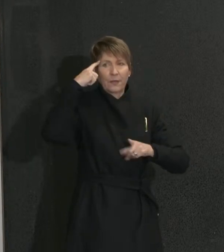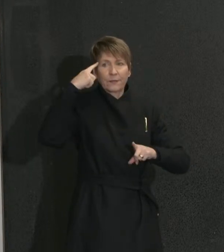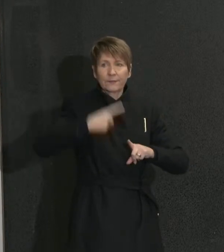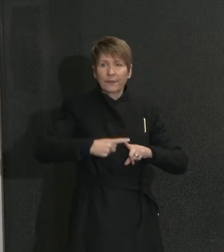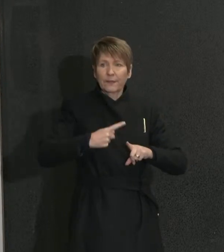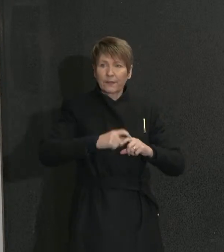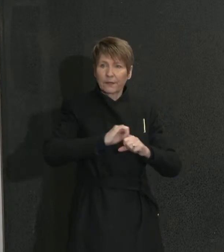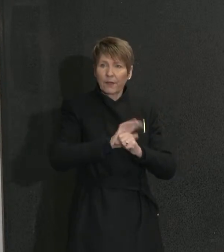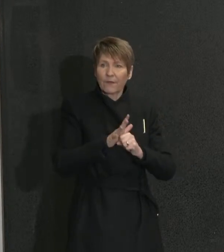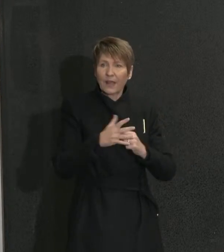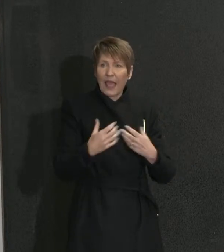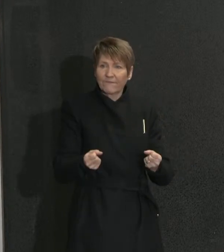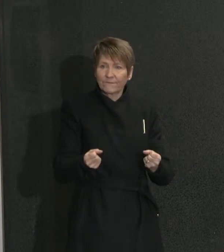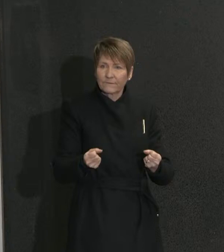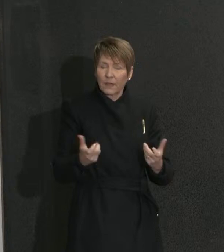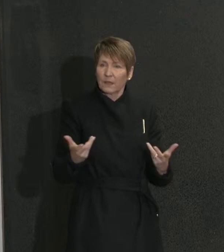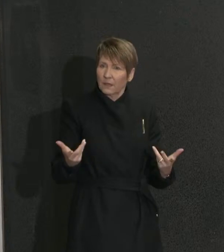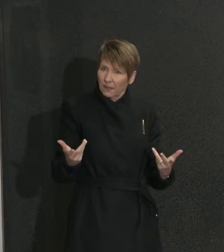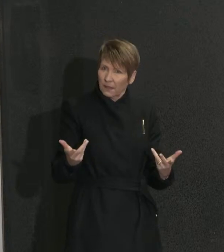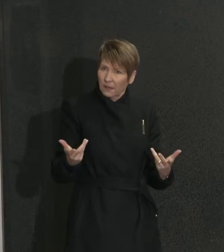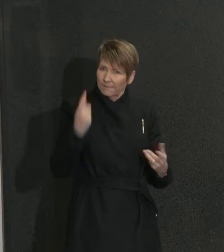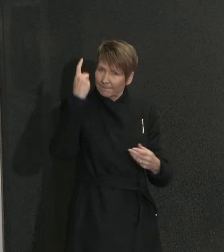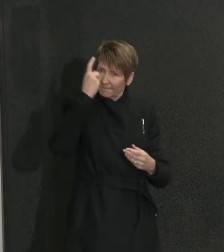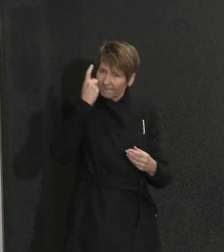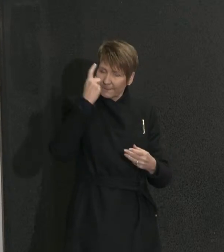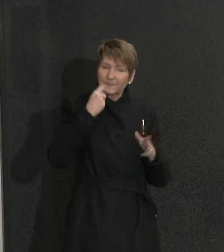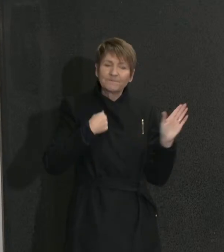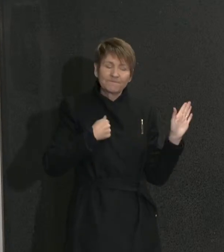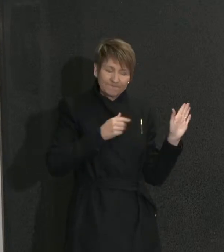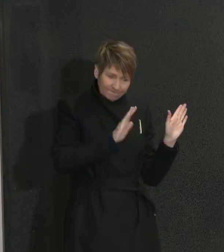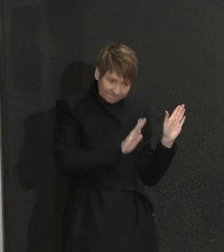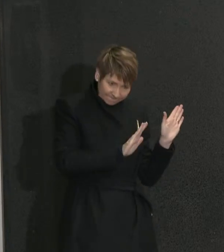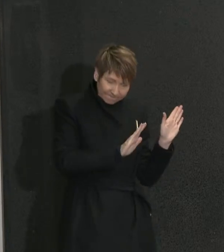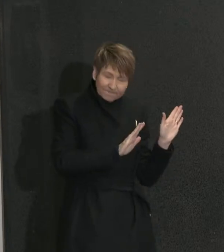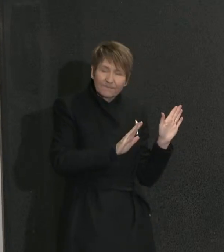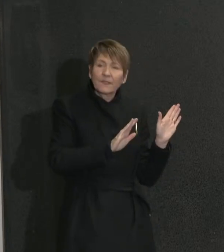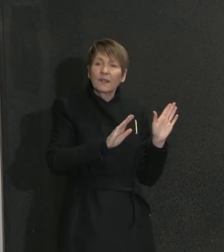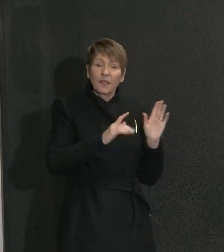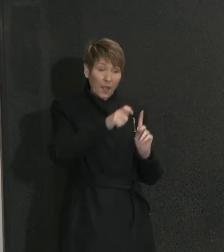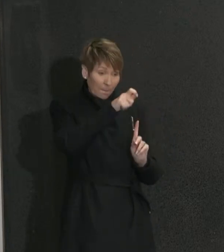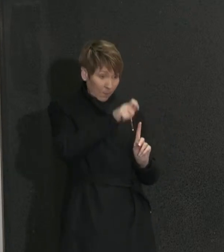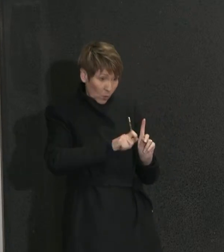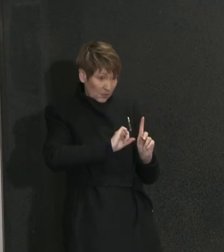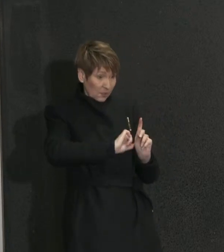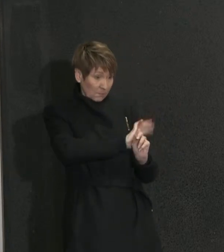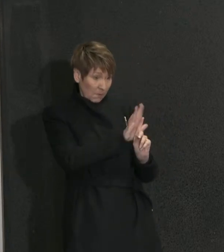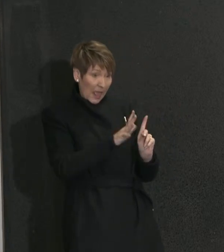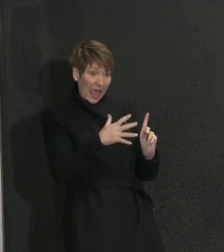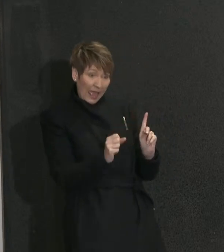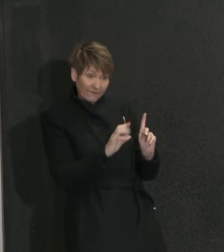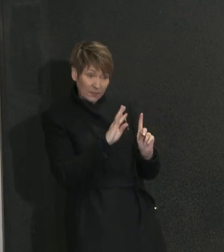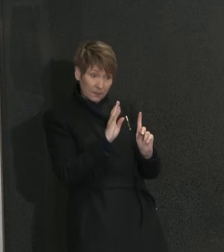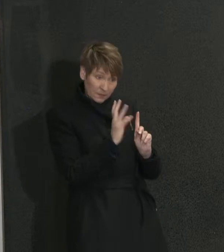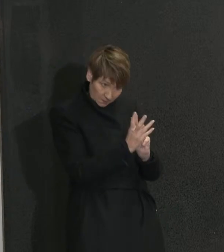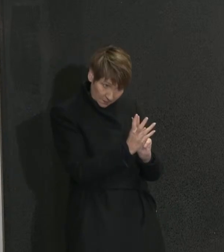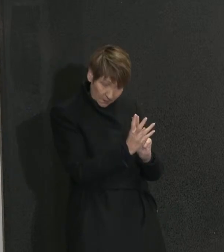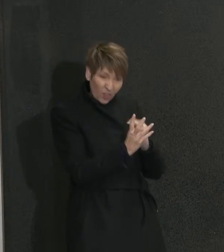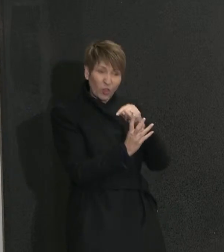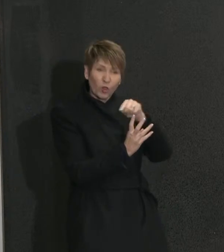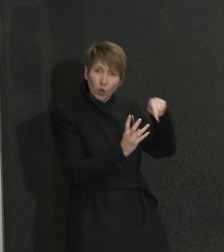the pieces here is that every single primary close contact goes into isolation, has to complete their 14 days of isolation. If they